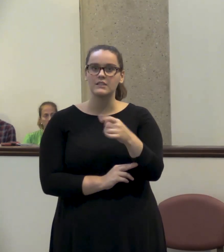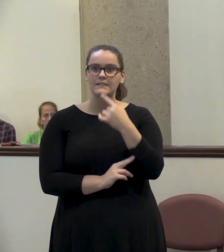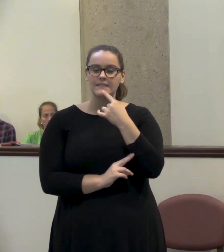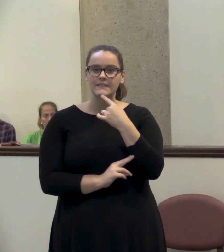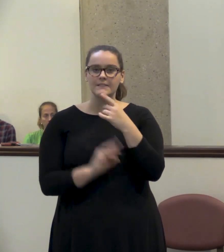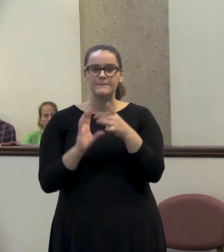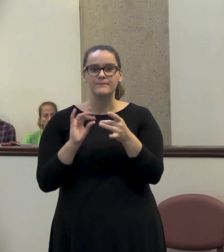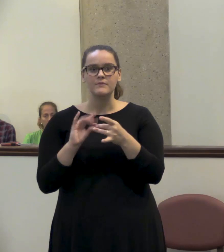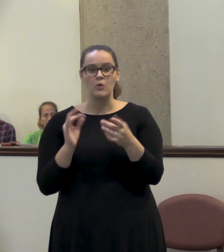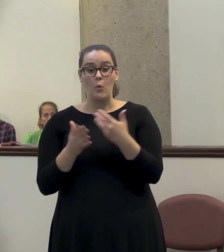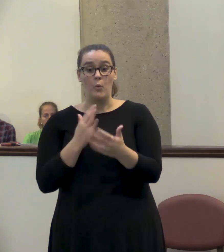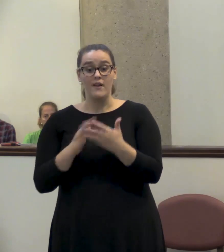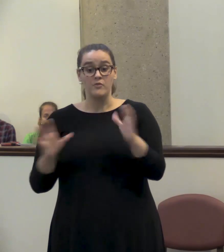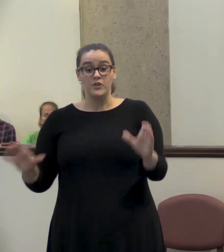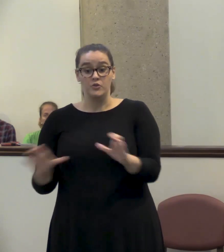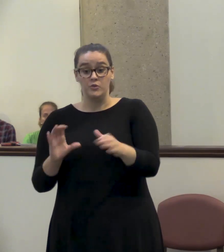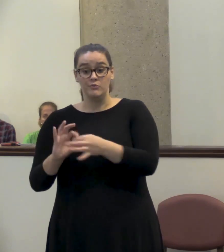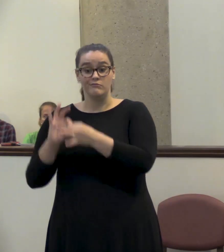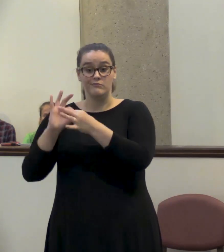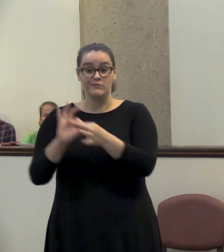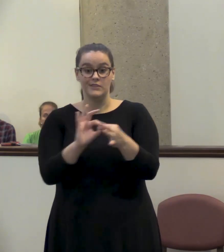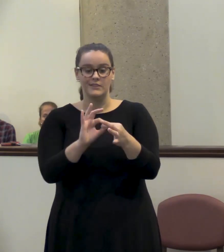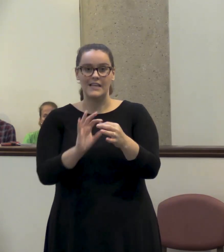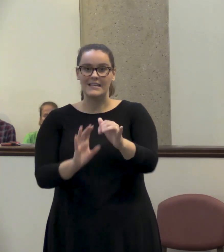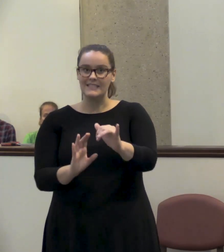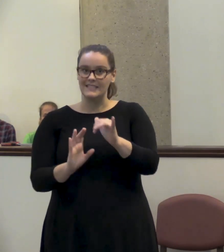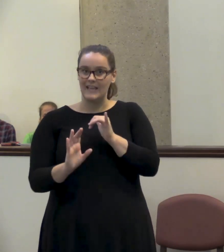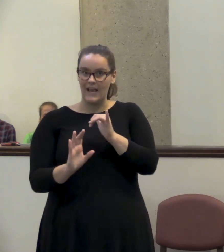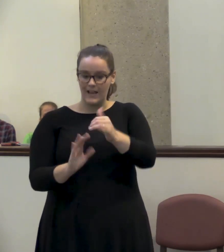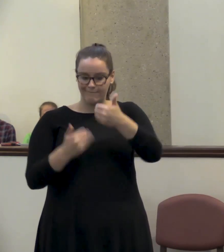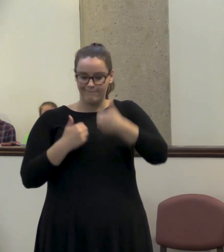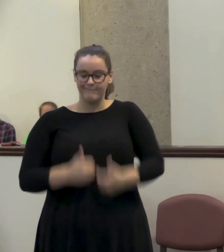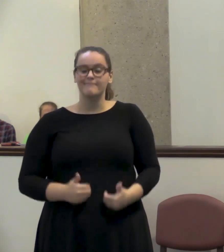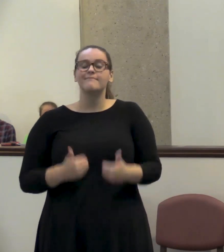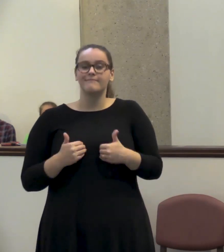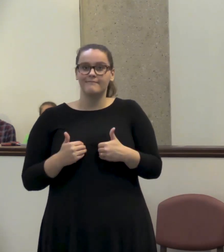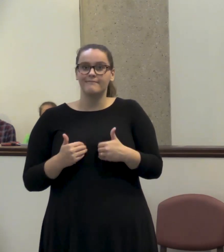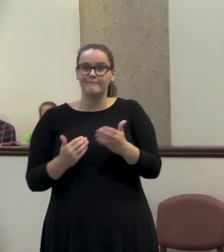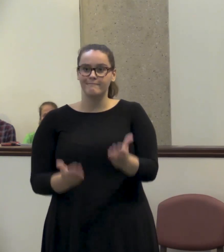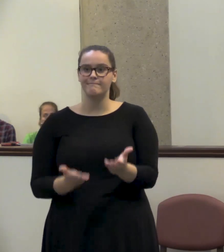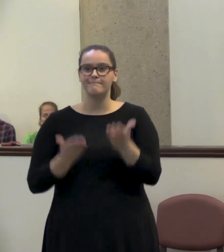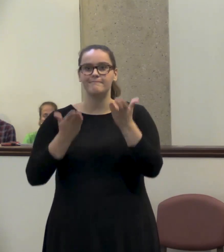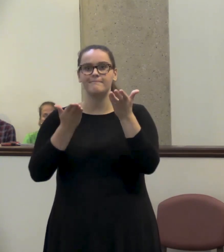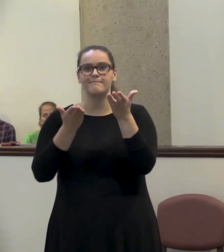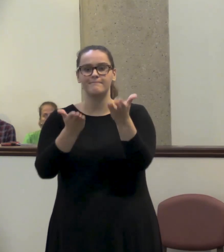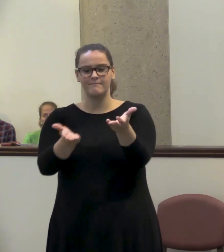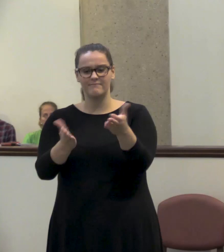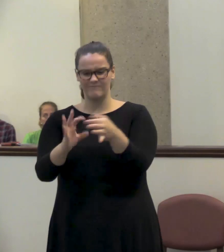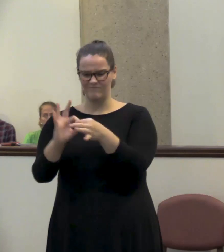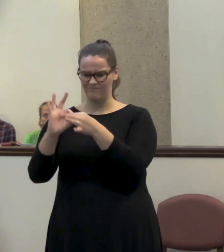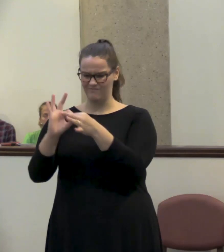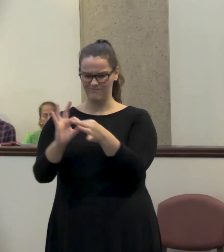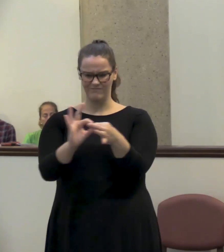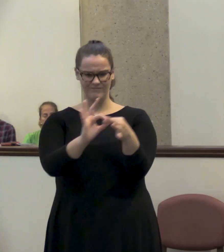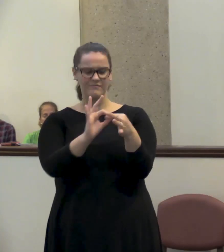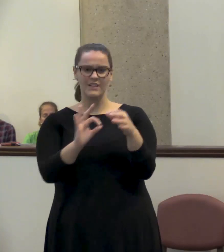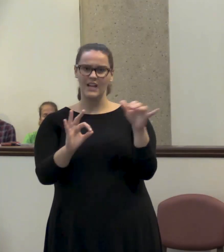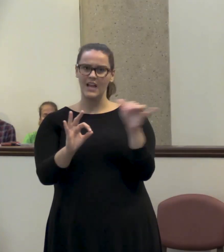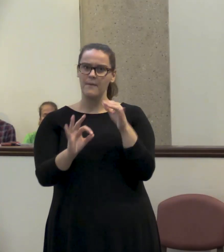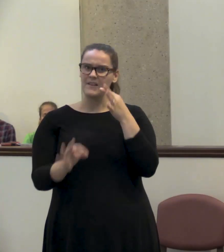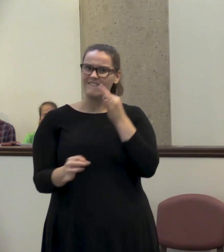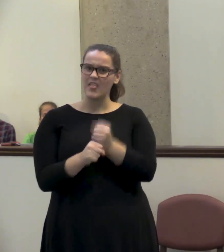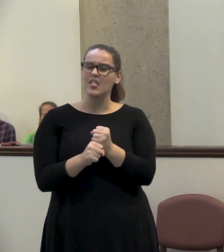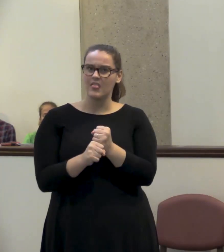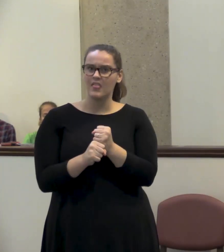do to ourselves. So by lifting up the principle of interdependence as an article of faith,